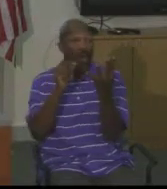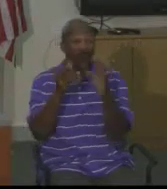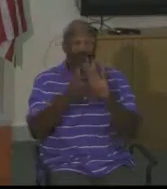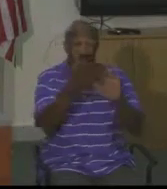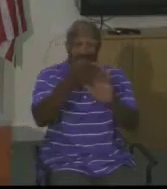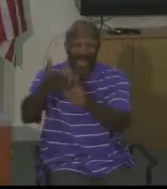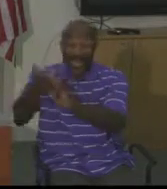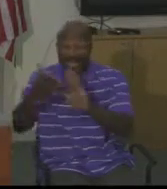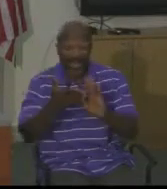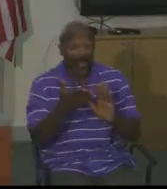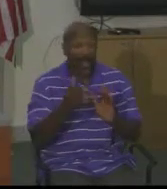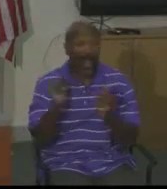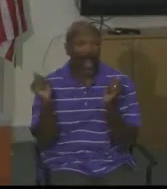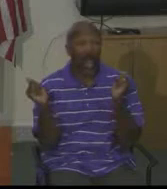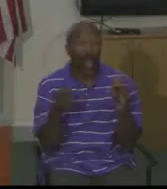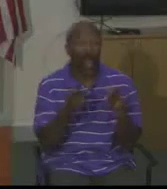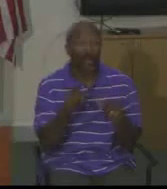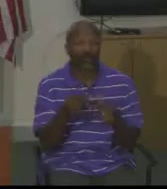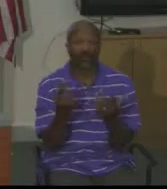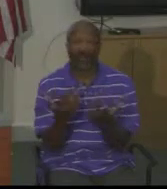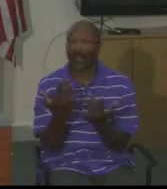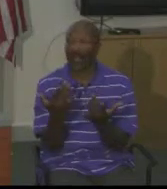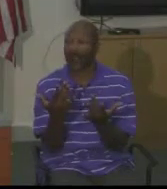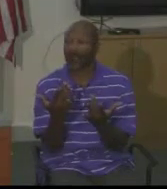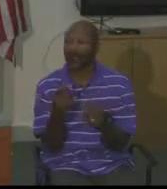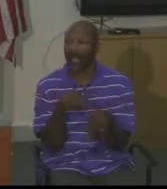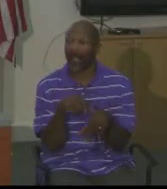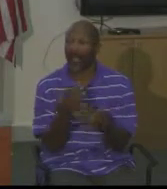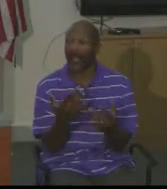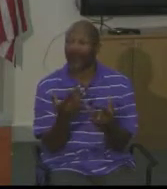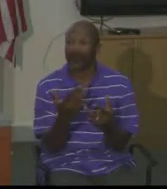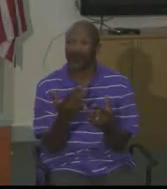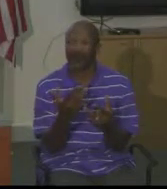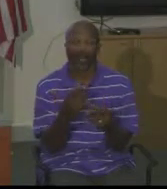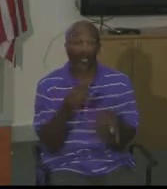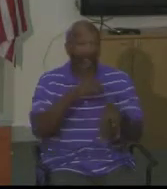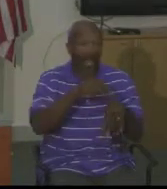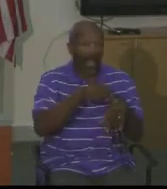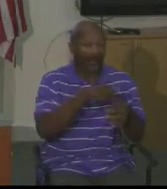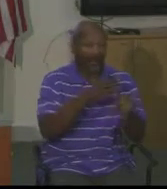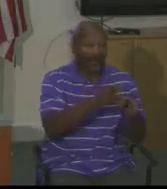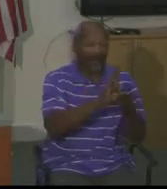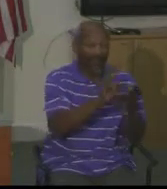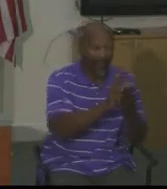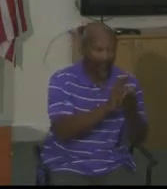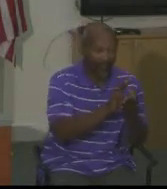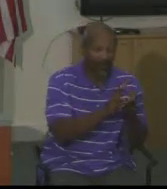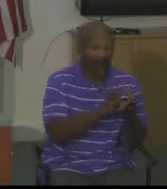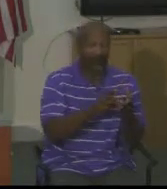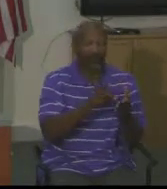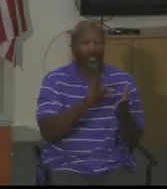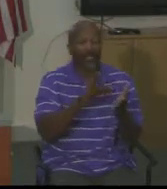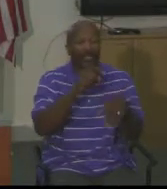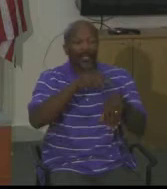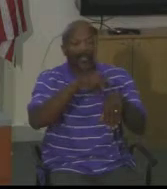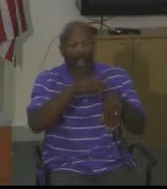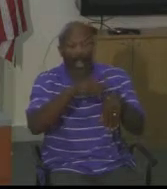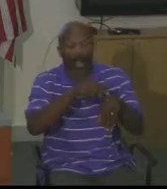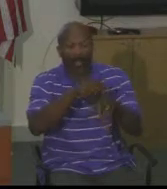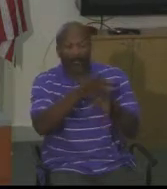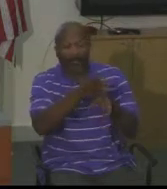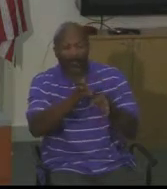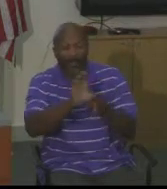all of those things had to wait. I'd give a little time slice to the video card, and I give a little time to